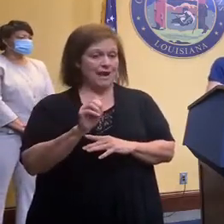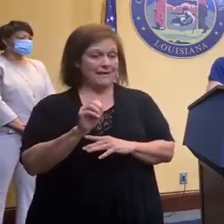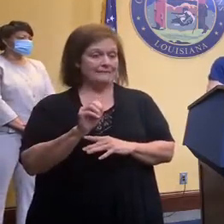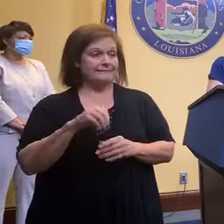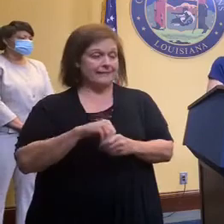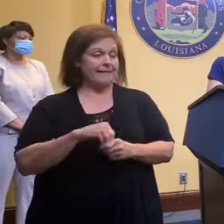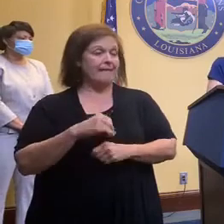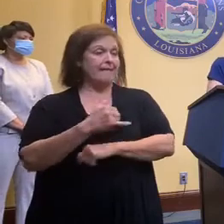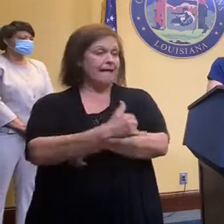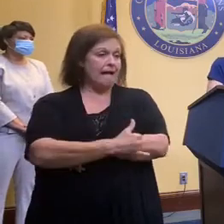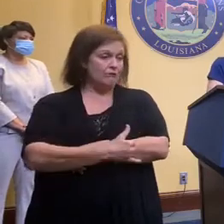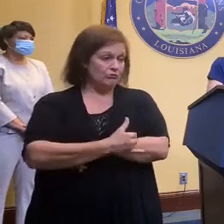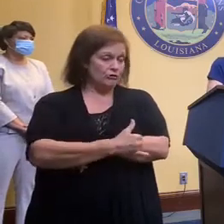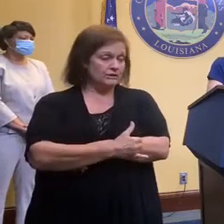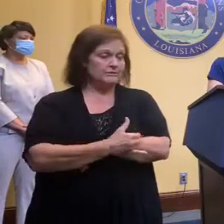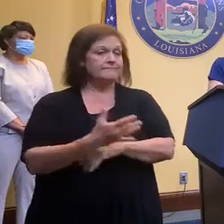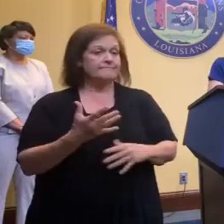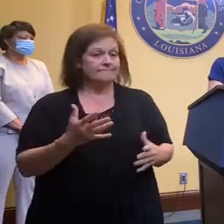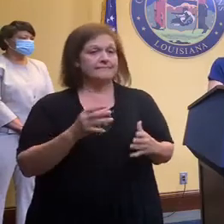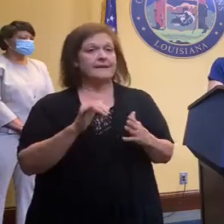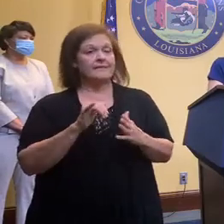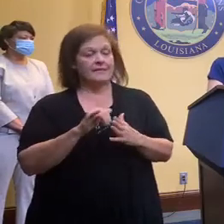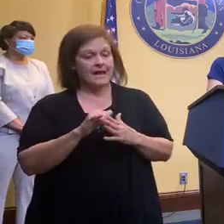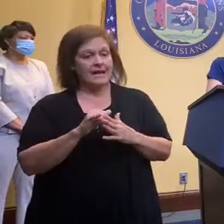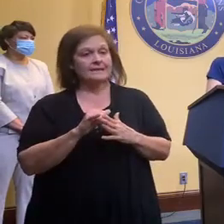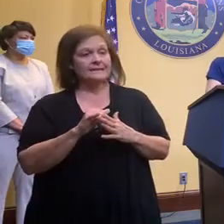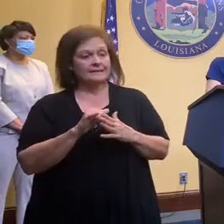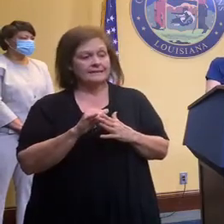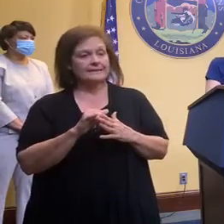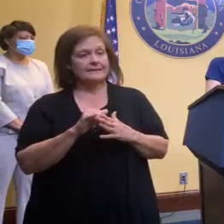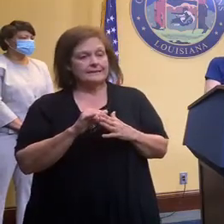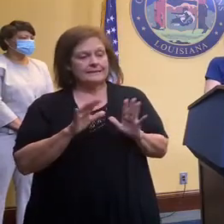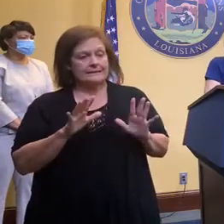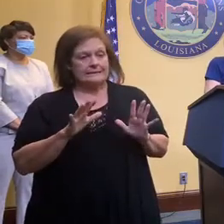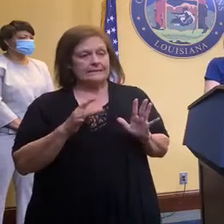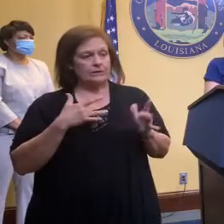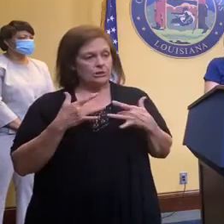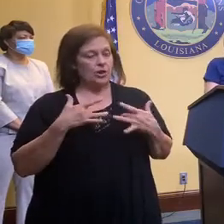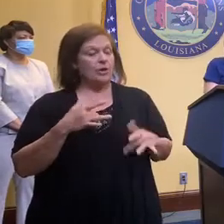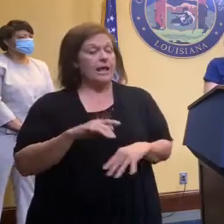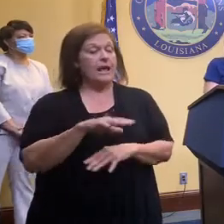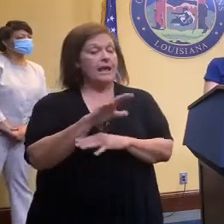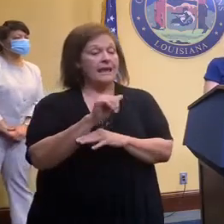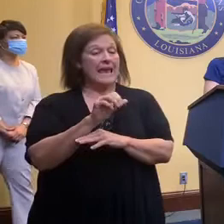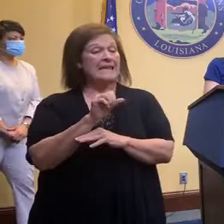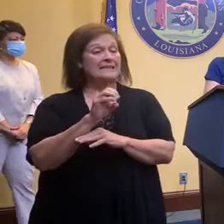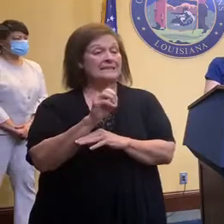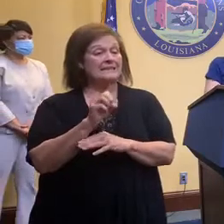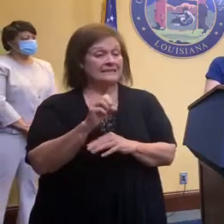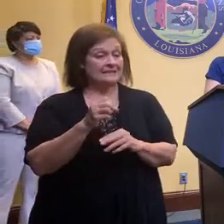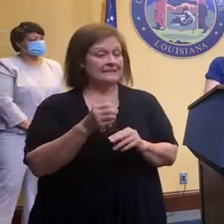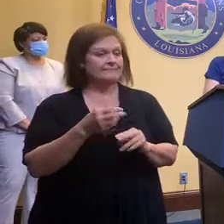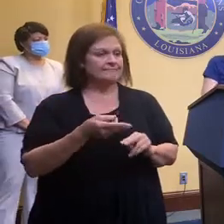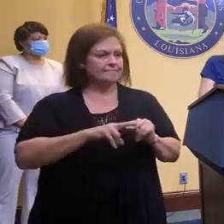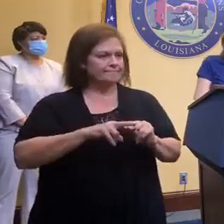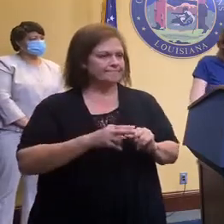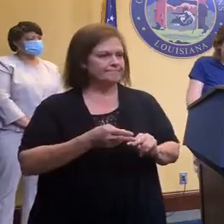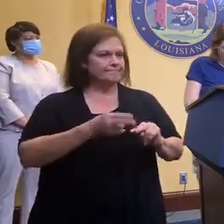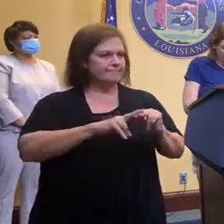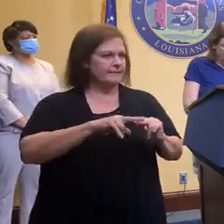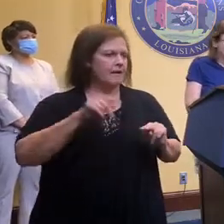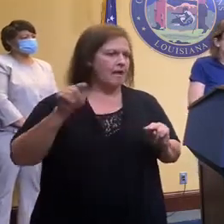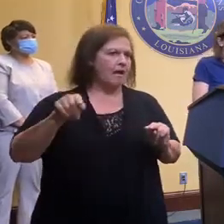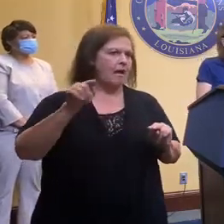country. This is a really sharp reversal of where we had been. Cases are rising in every region of the